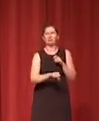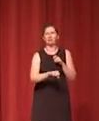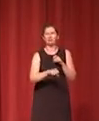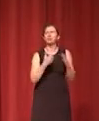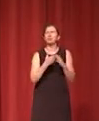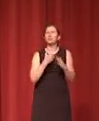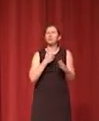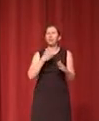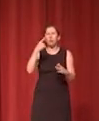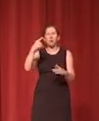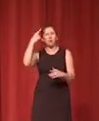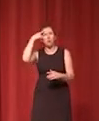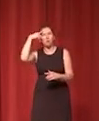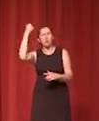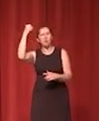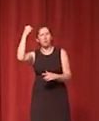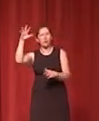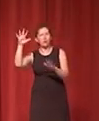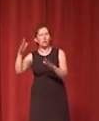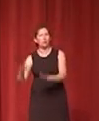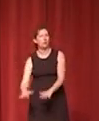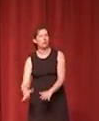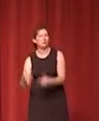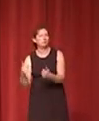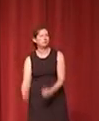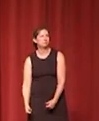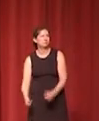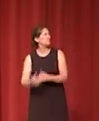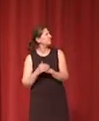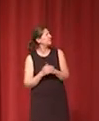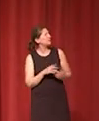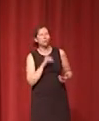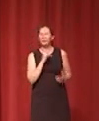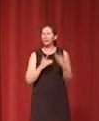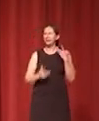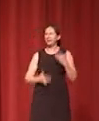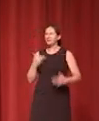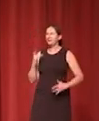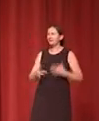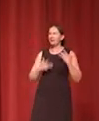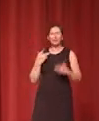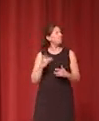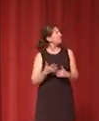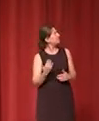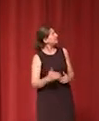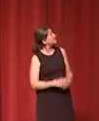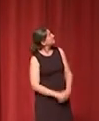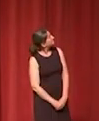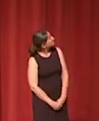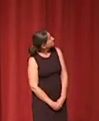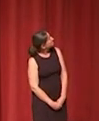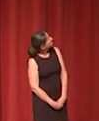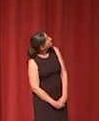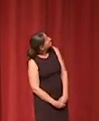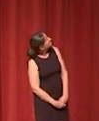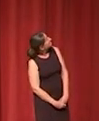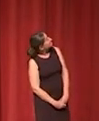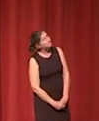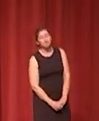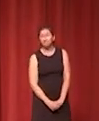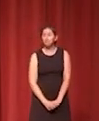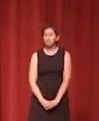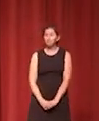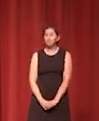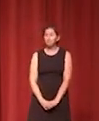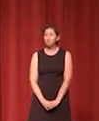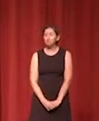we're really at that cusp. And so it's so exciting to be able to share some of these exciting advances with you today. Next slide. So now